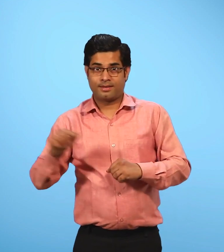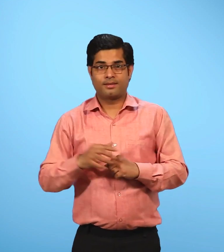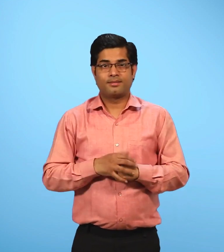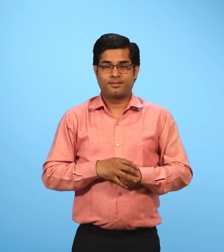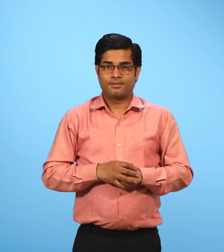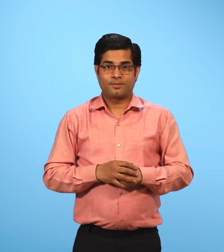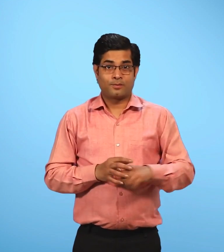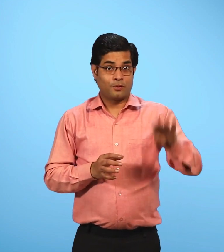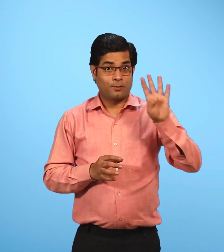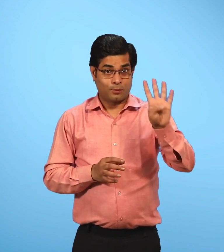2.